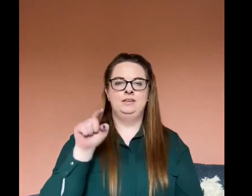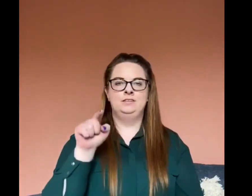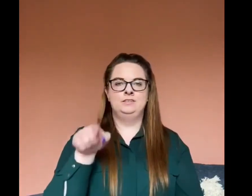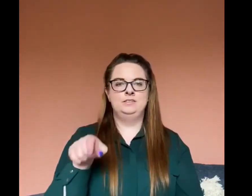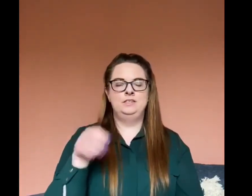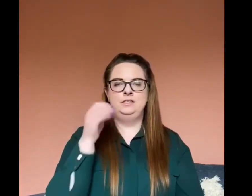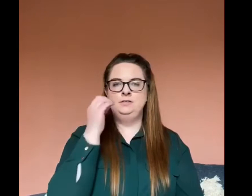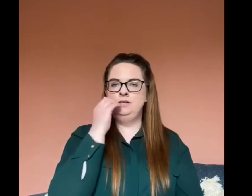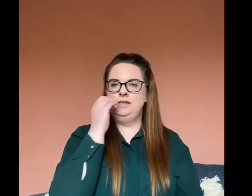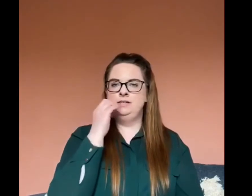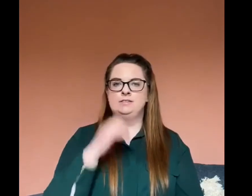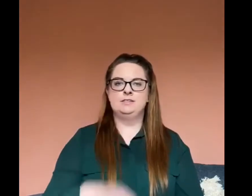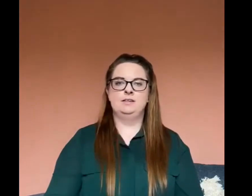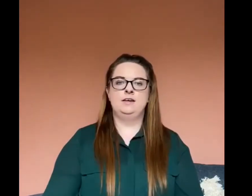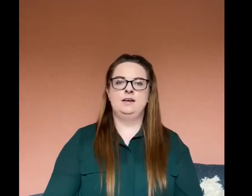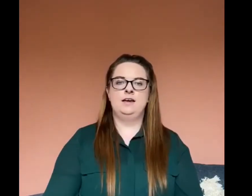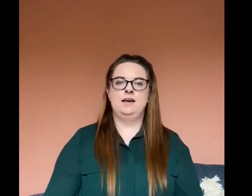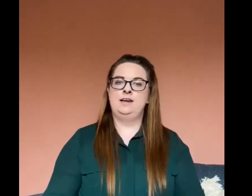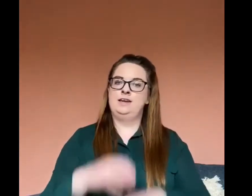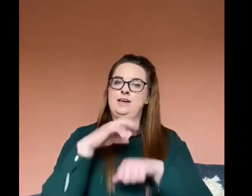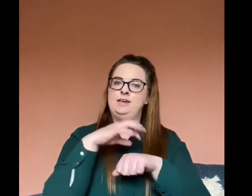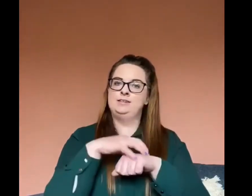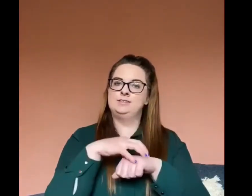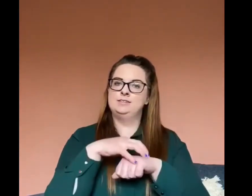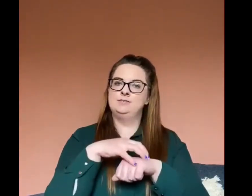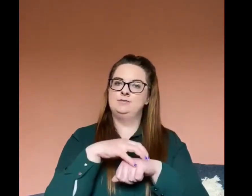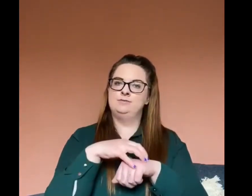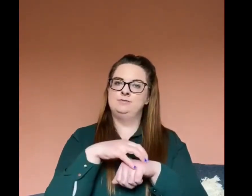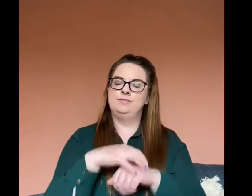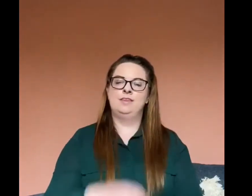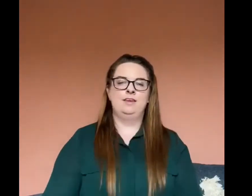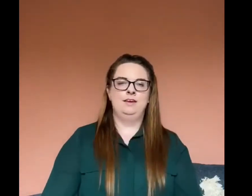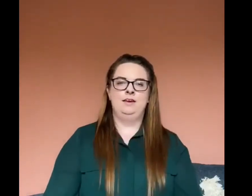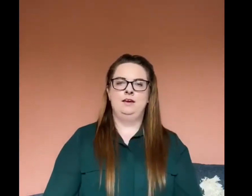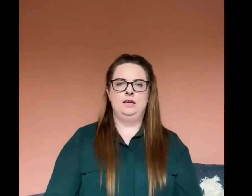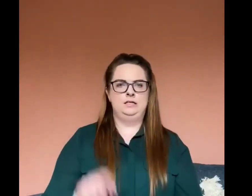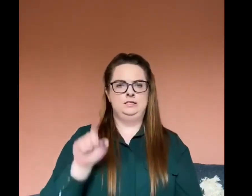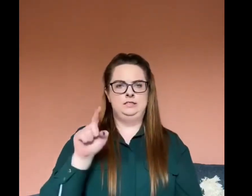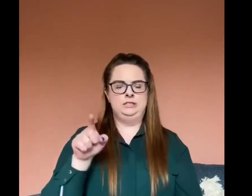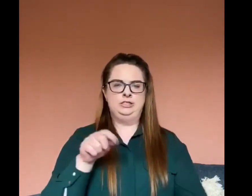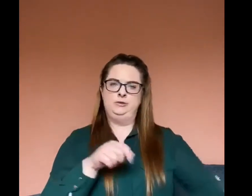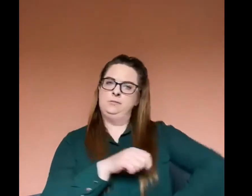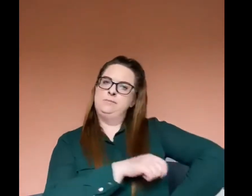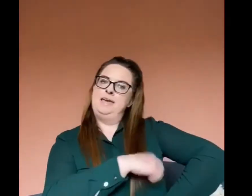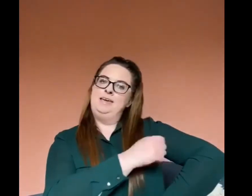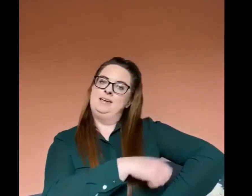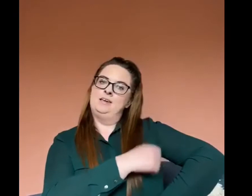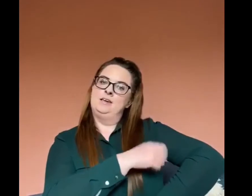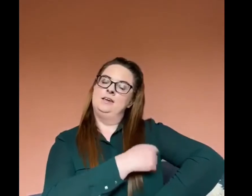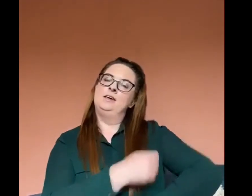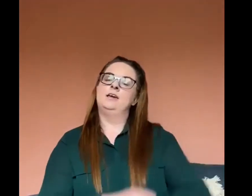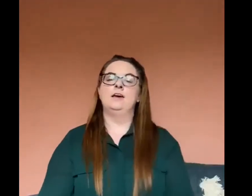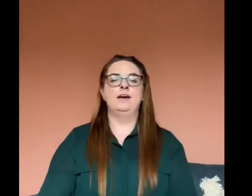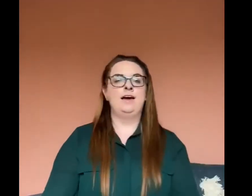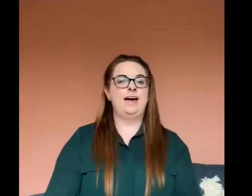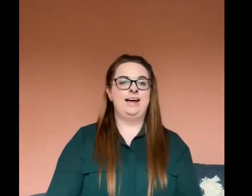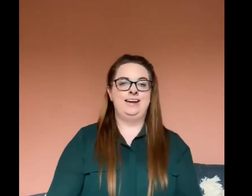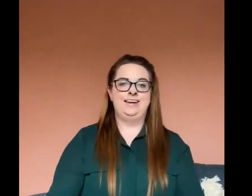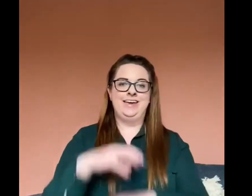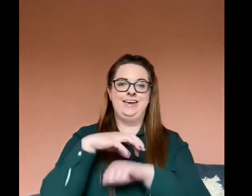Do you eat any cakes? Did you bake any